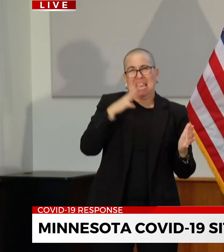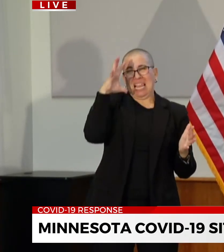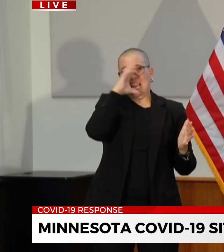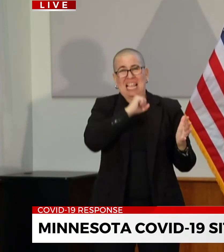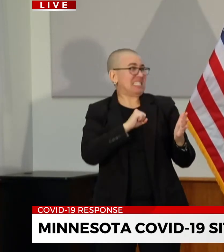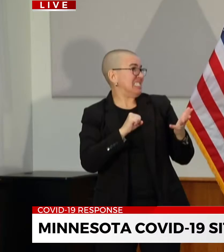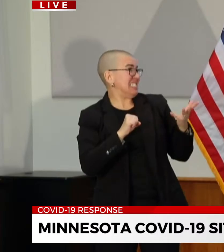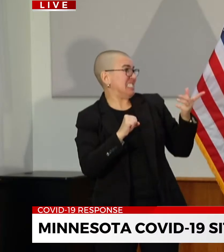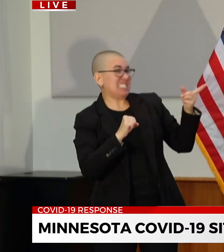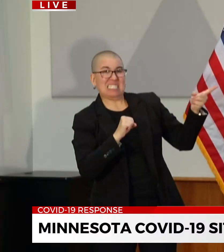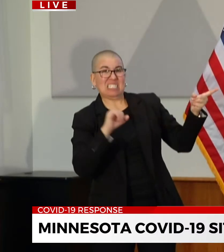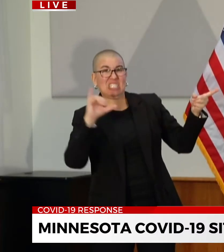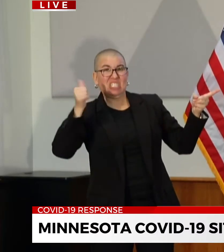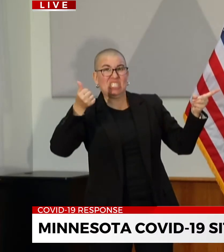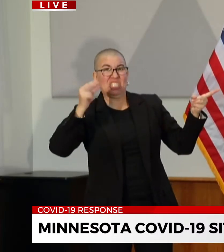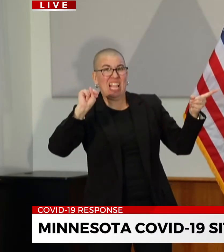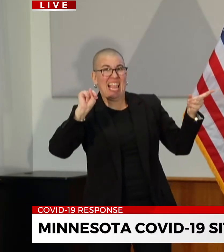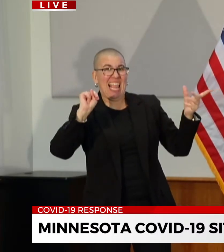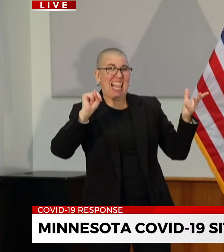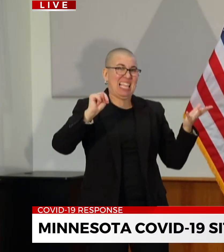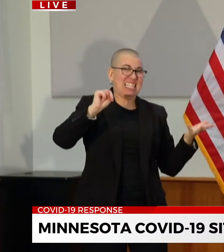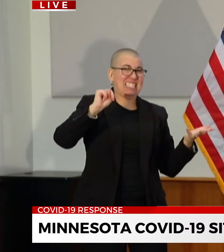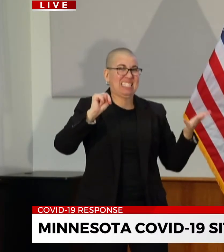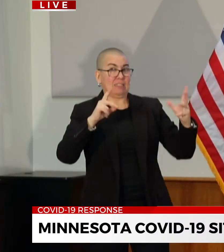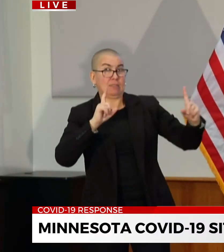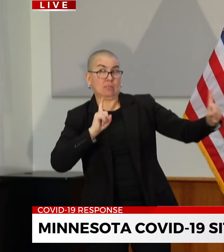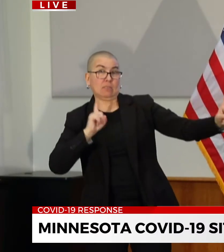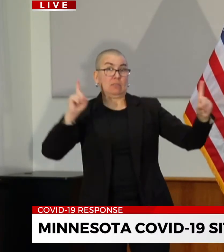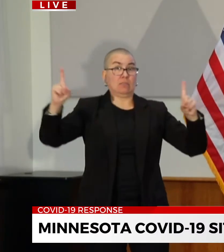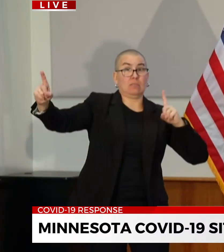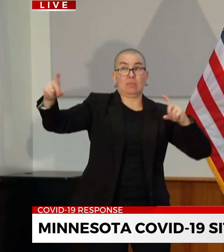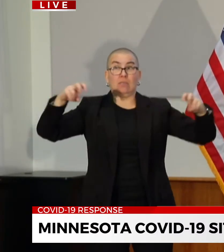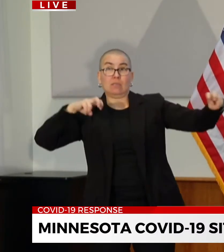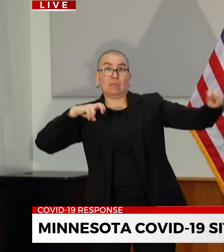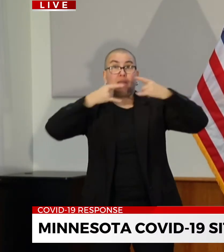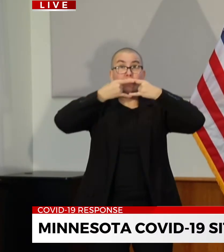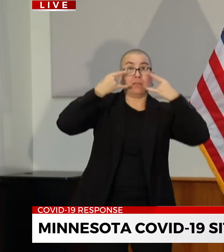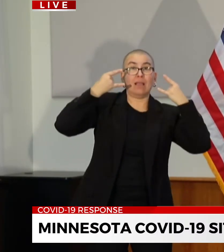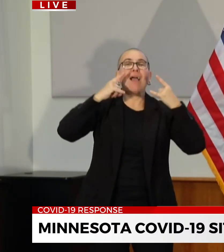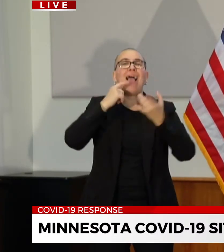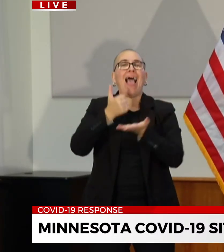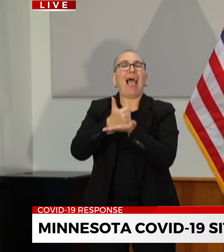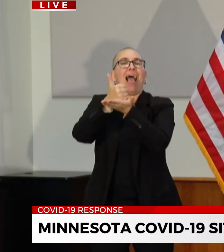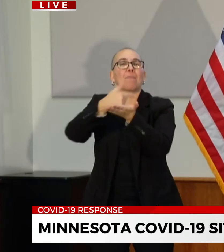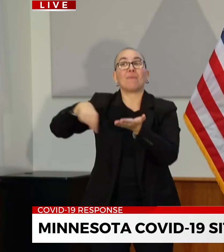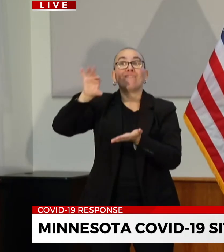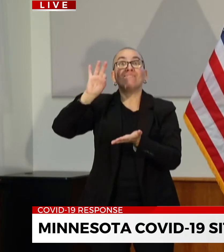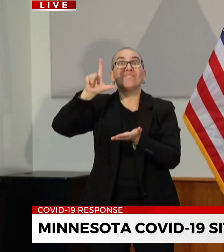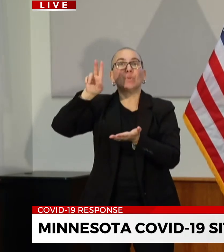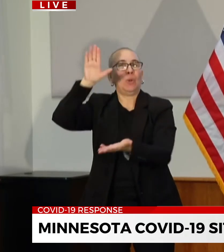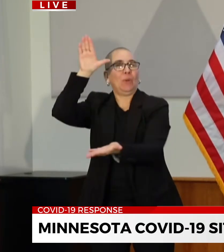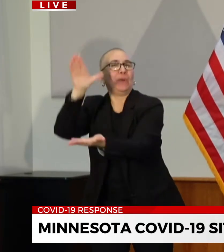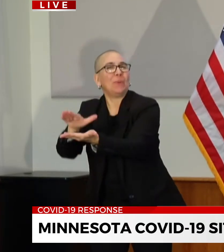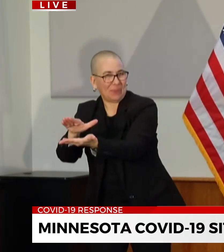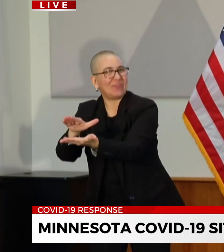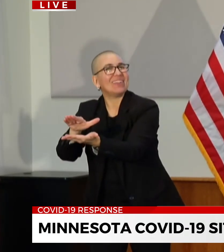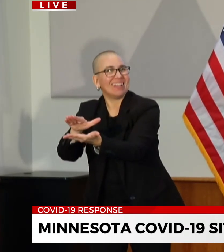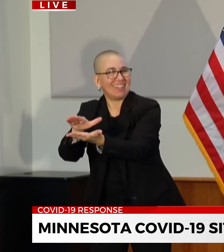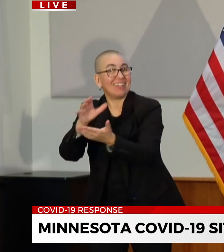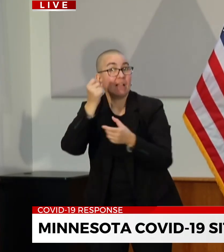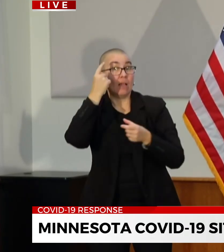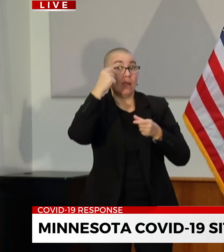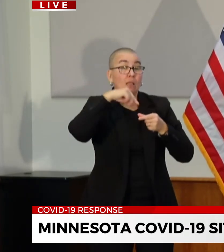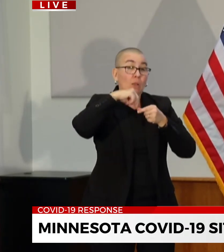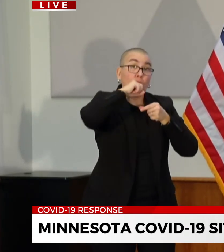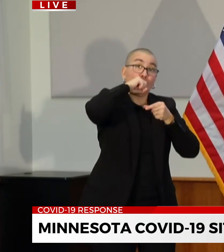we're exhibiting are slowing the spread of that. And I would mention that the saliva tests that the state gives, the rapid tests, those are both dual.